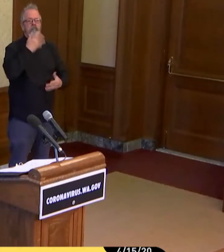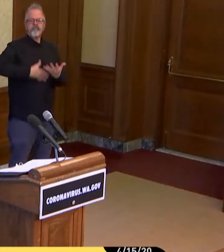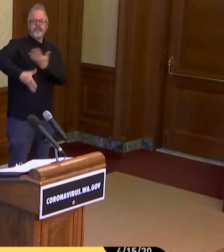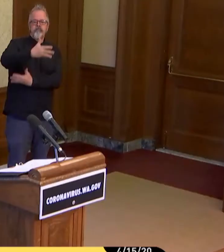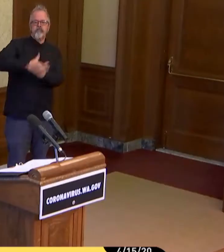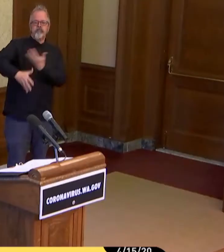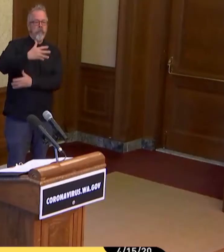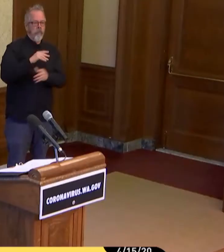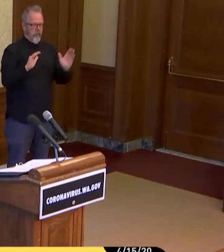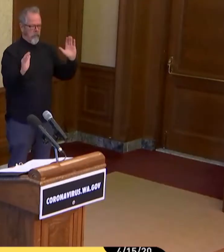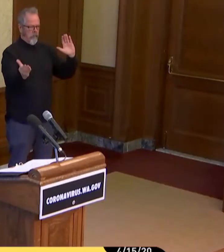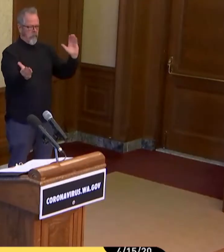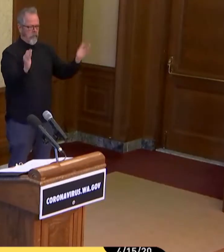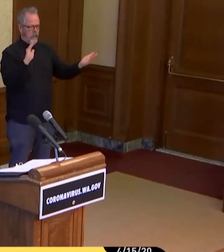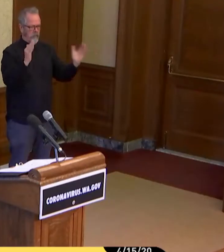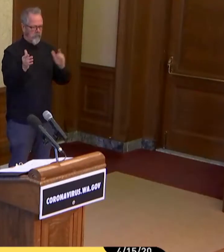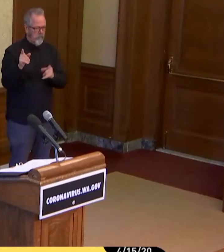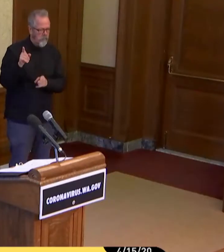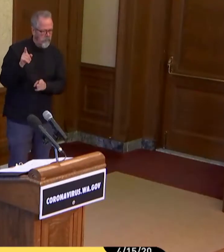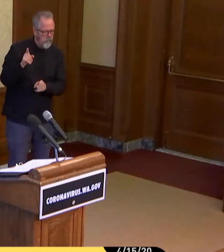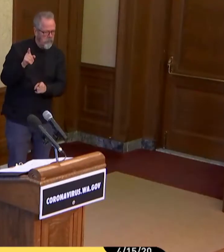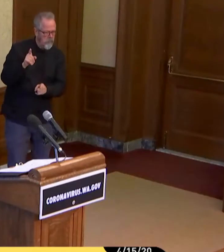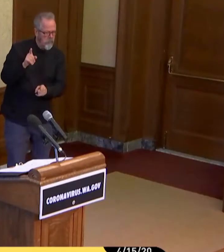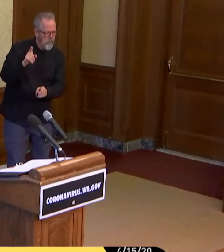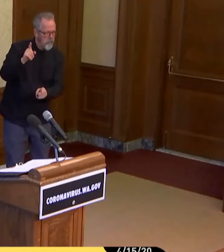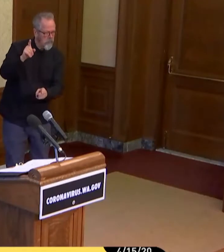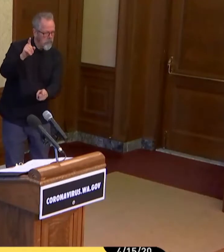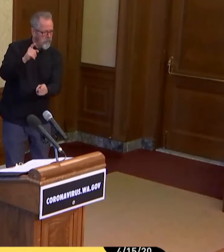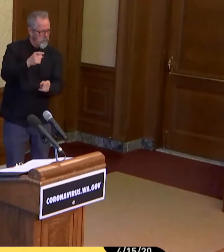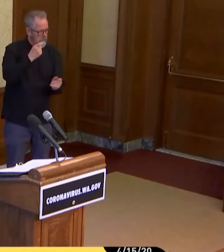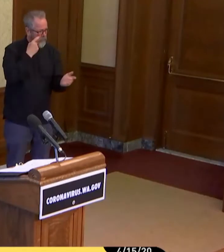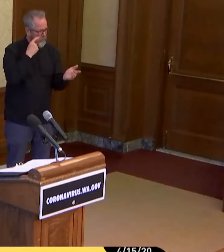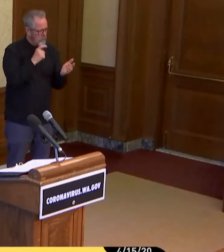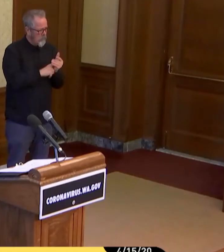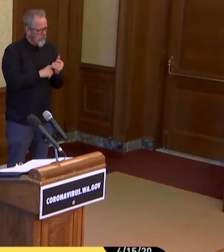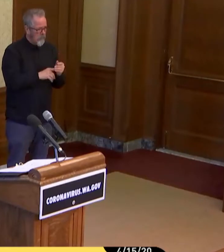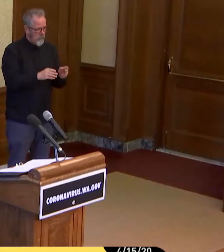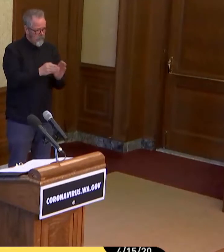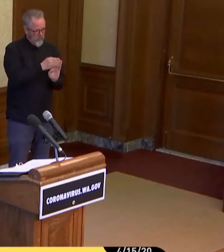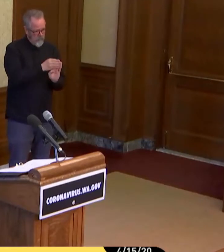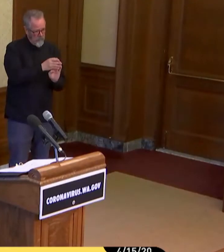historical curve up to about April 2nd.